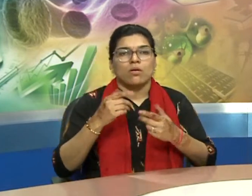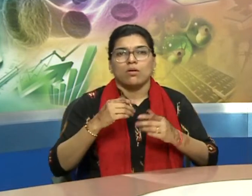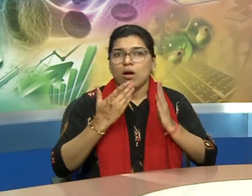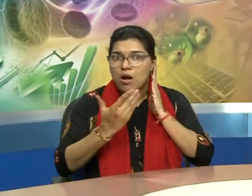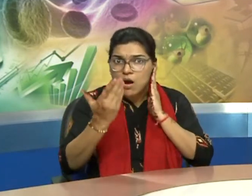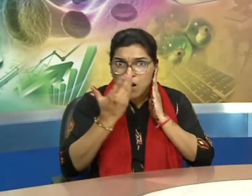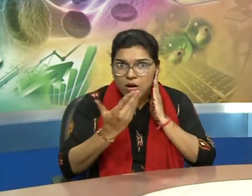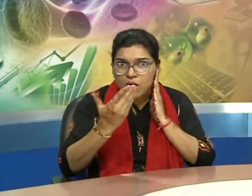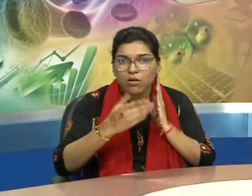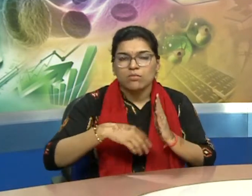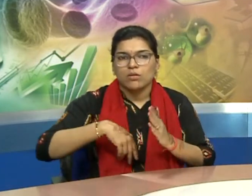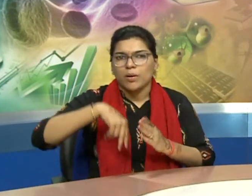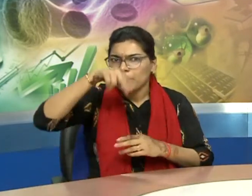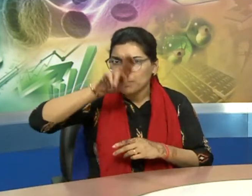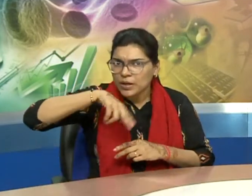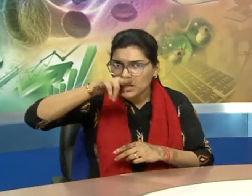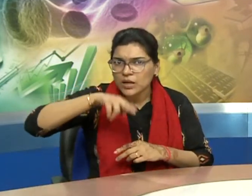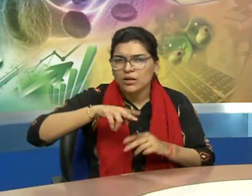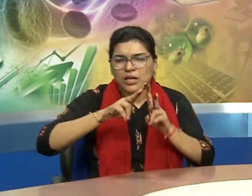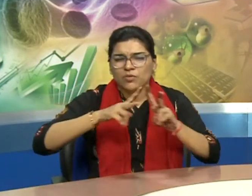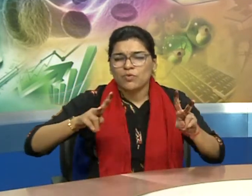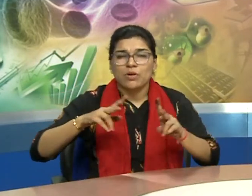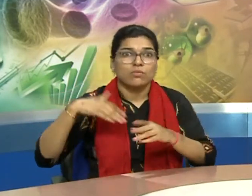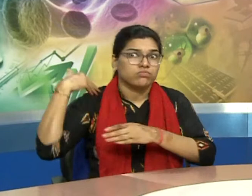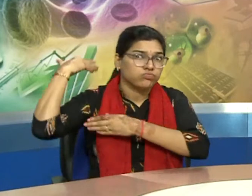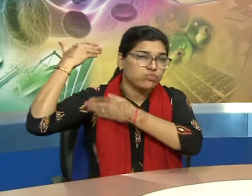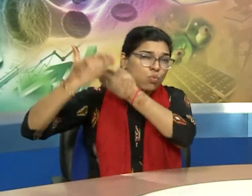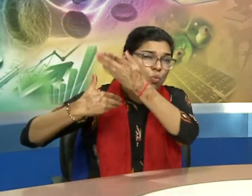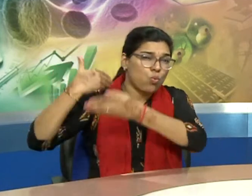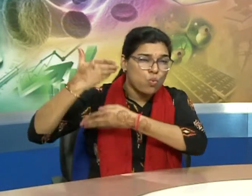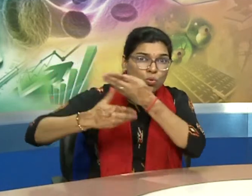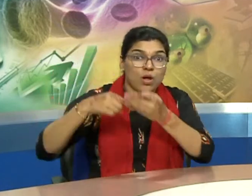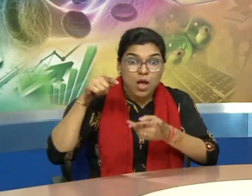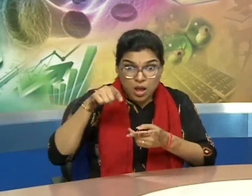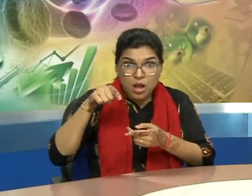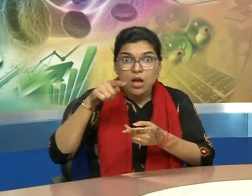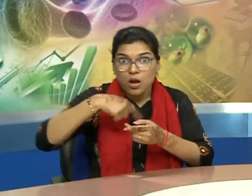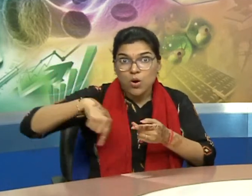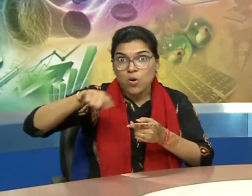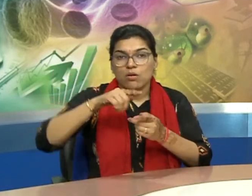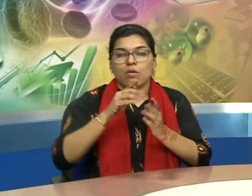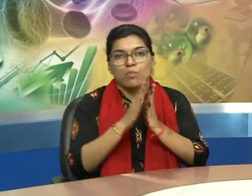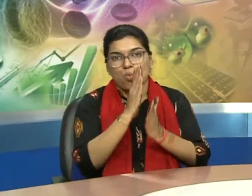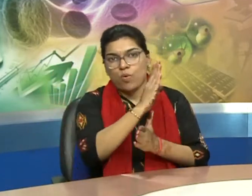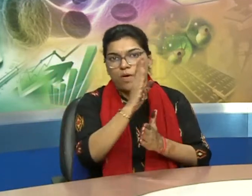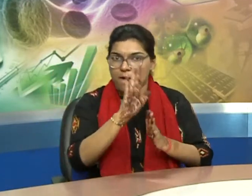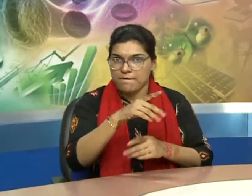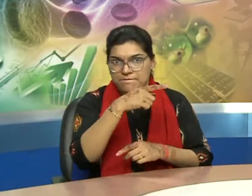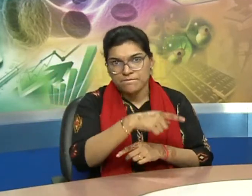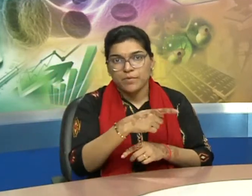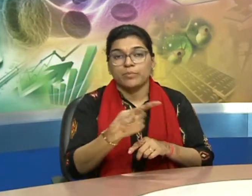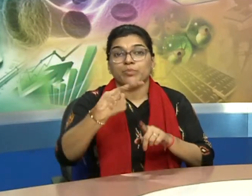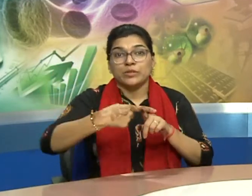different types of universities are mainly of 4 kinds. First is conventional, then